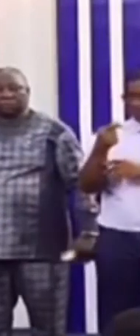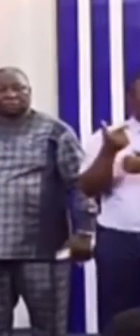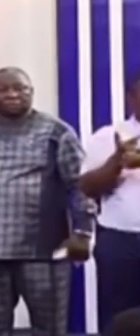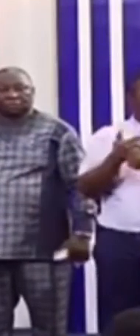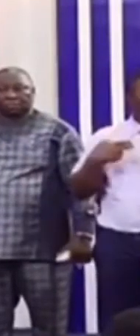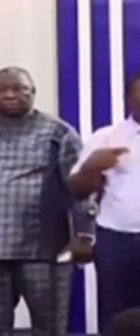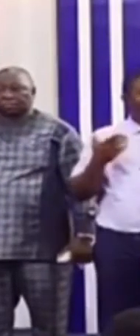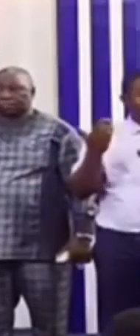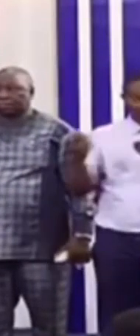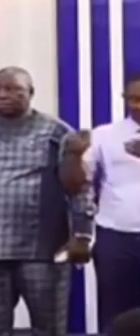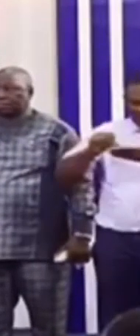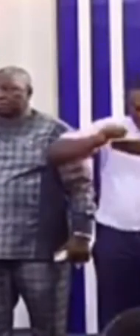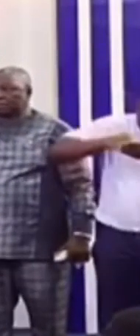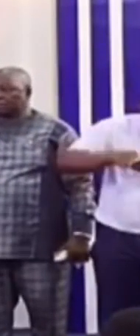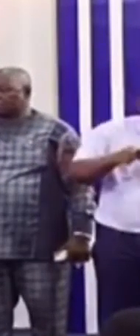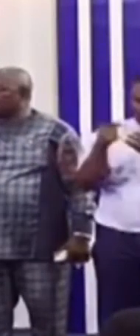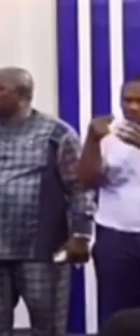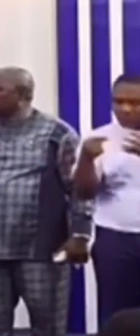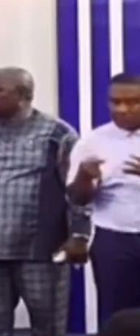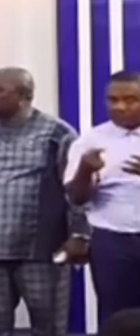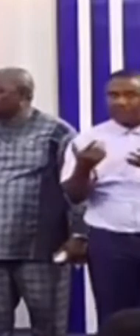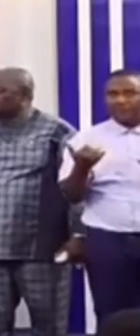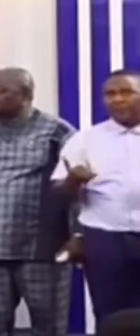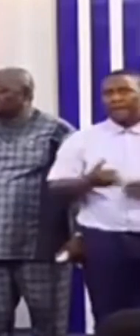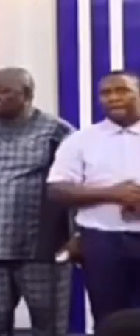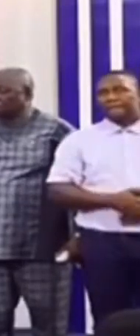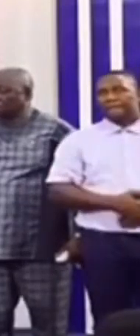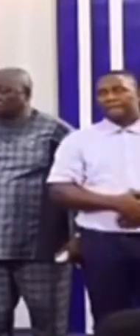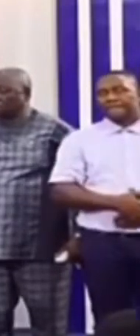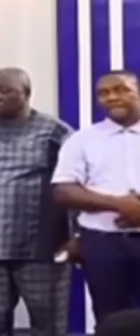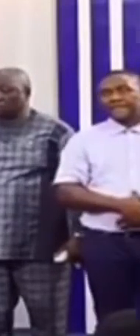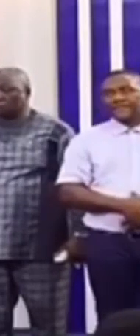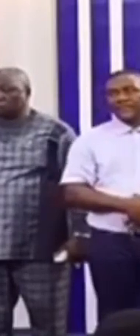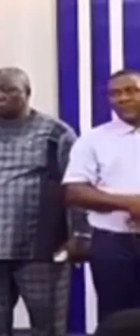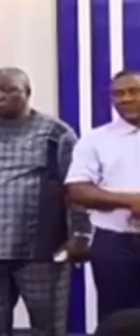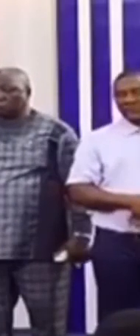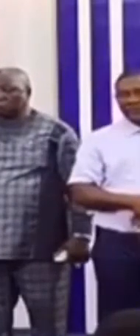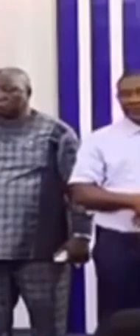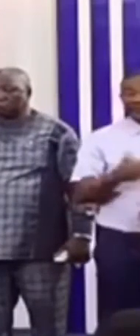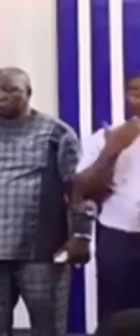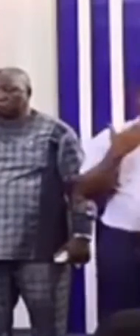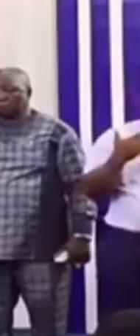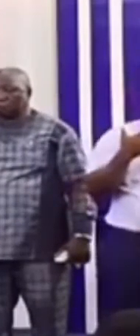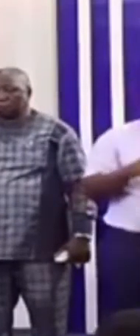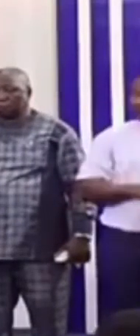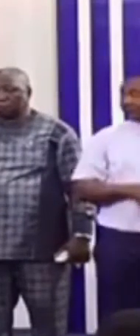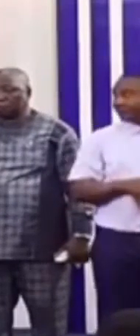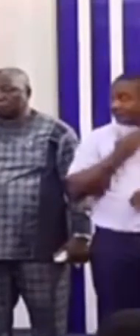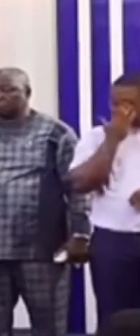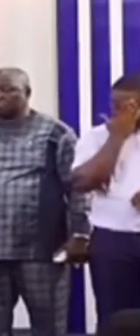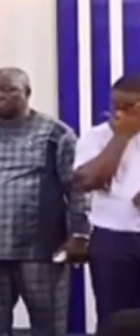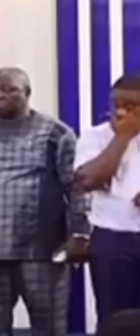important to reiterate what these triage protocols are. Dr. Baji. Thank you very much. I want to stand on the